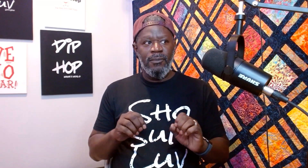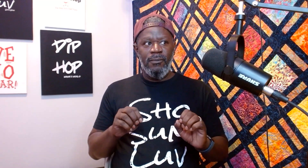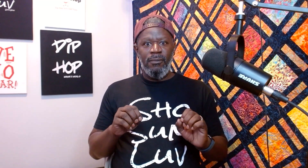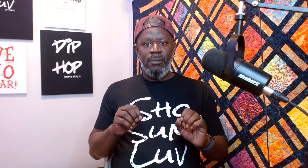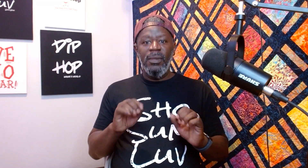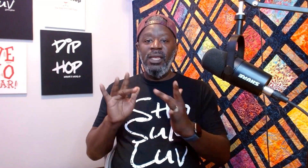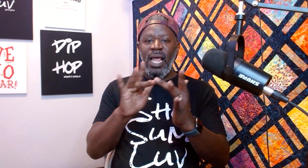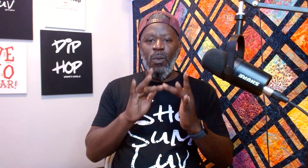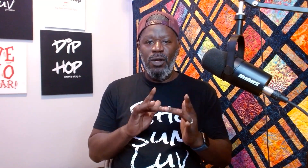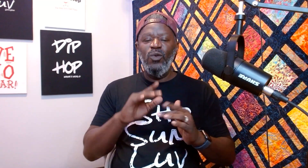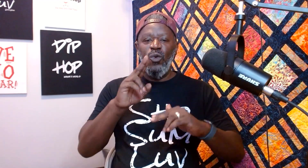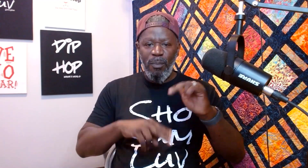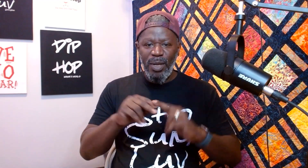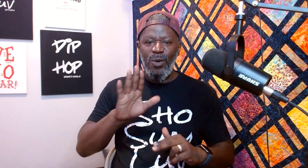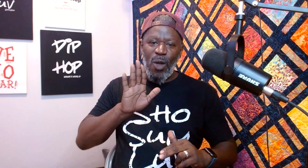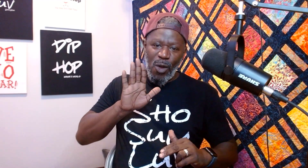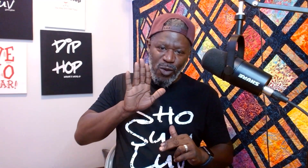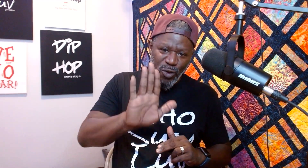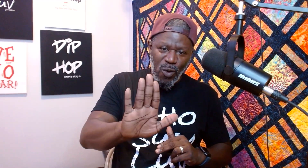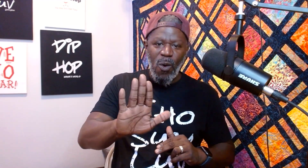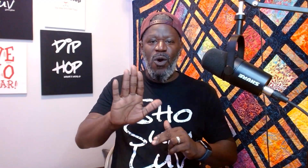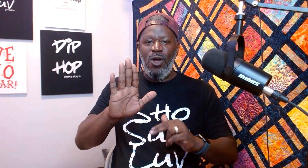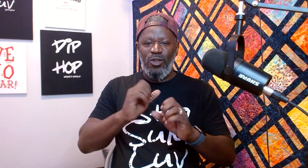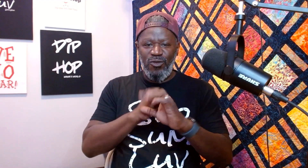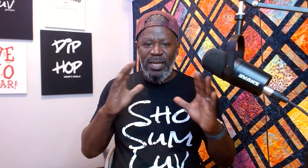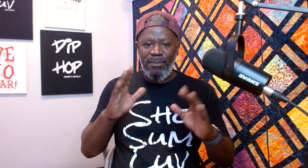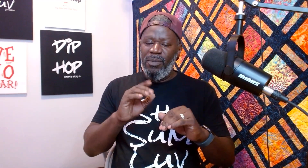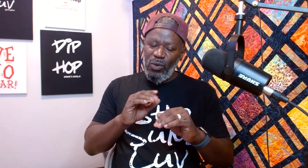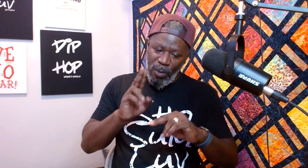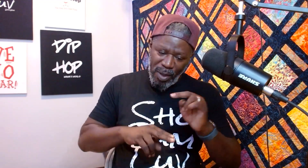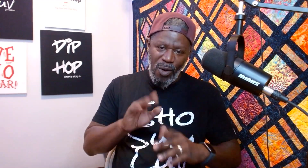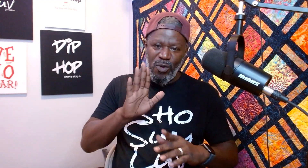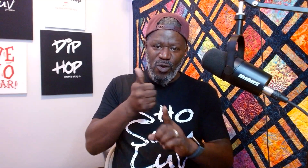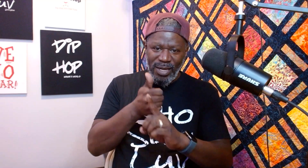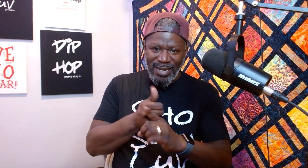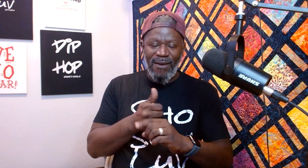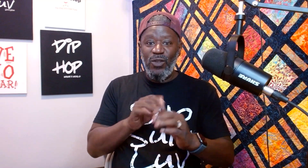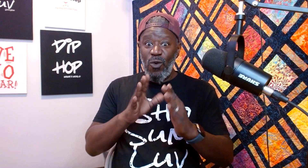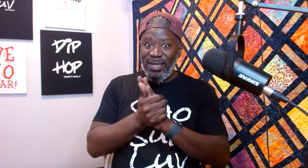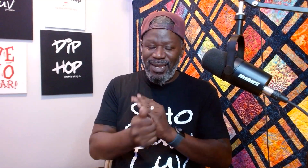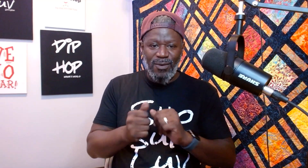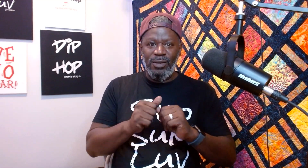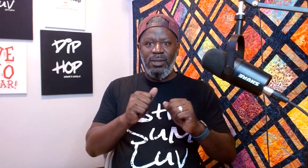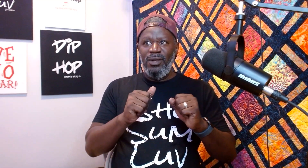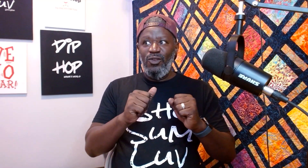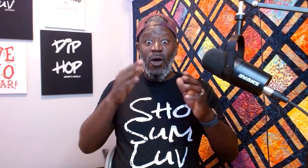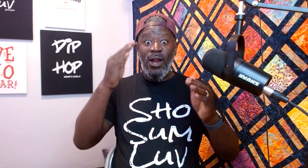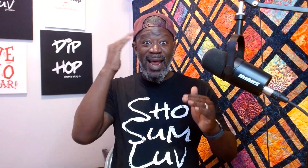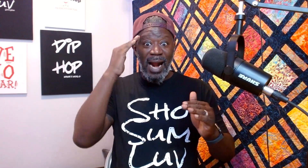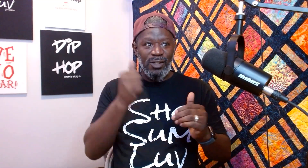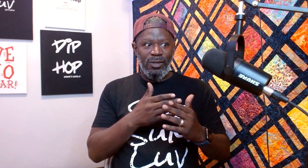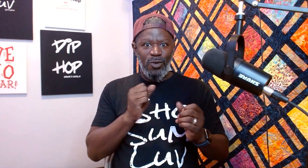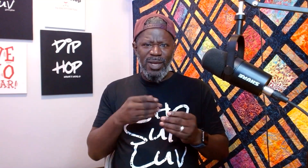web, network, to build your dream, to build yourself, your skills,